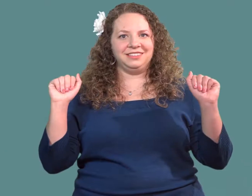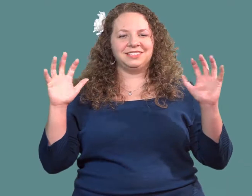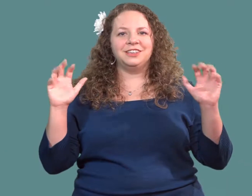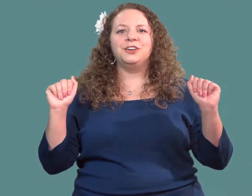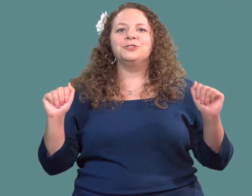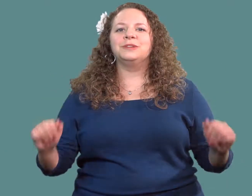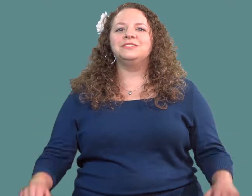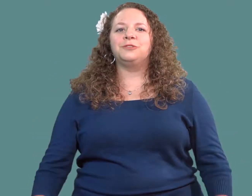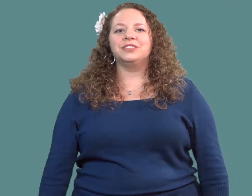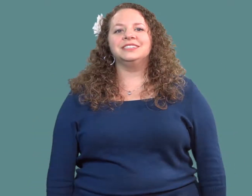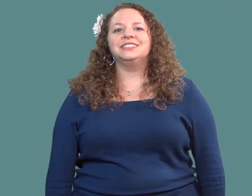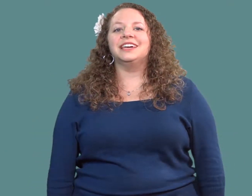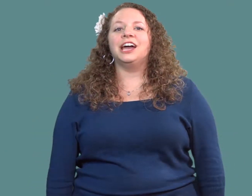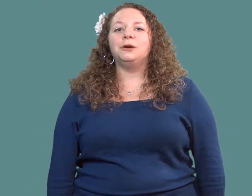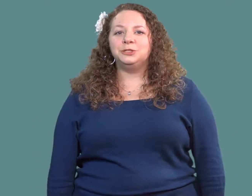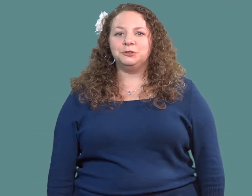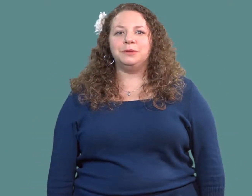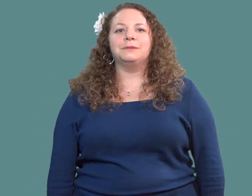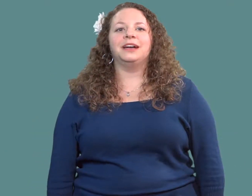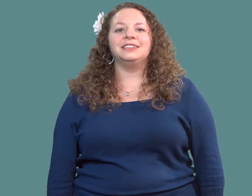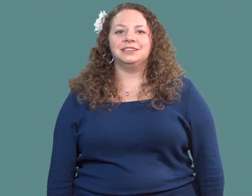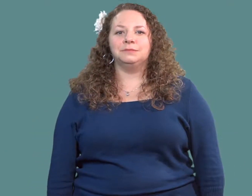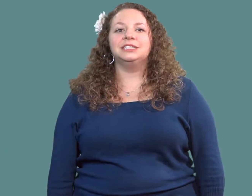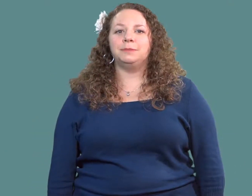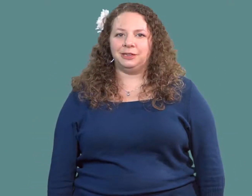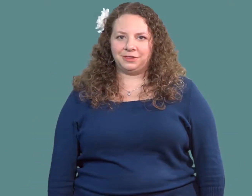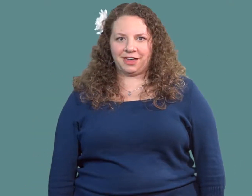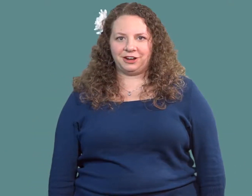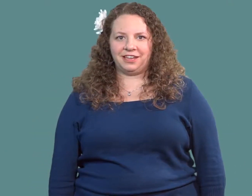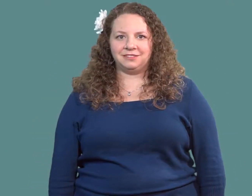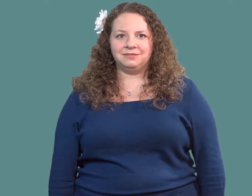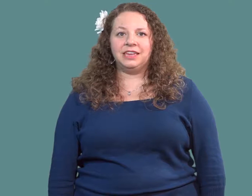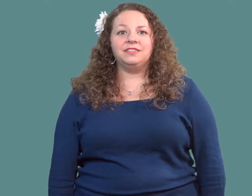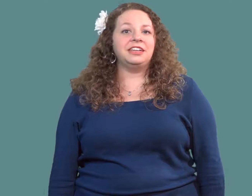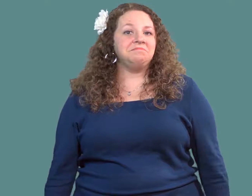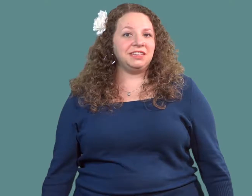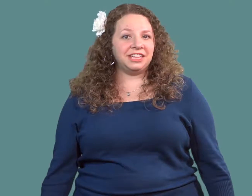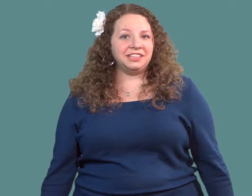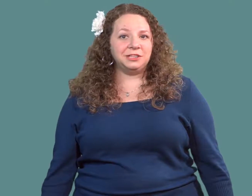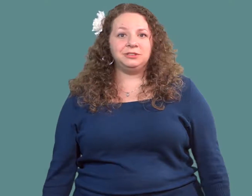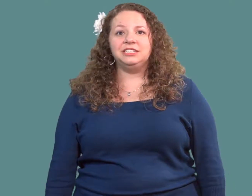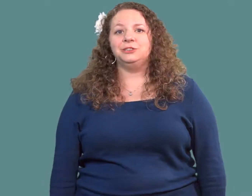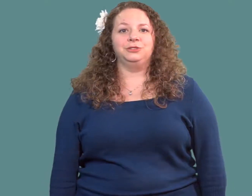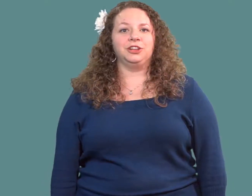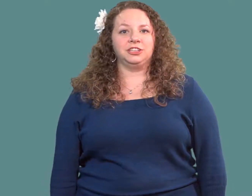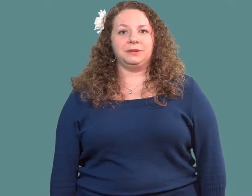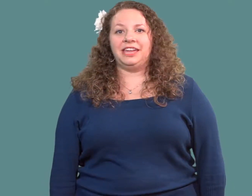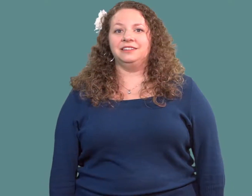hands. The reason for this is that it helps you become accustomed to spelling with either hand. Then, in the case that you need to use your non-dominant hand,